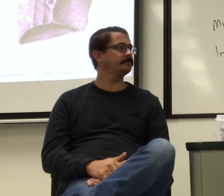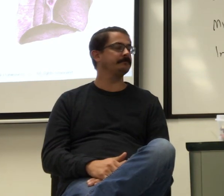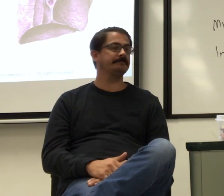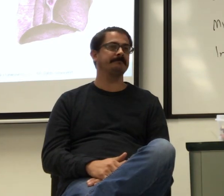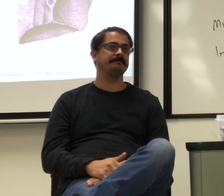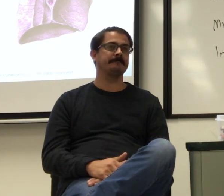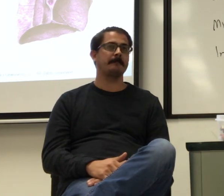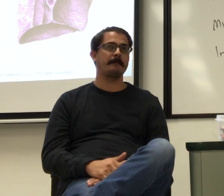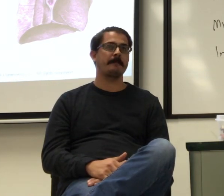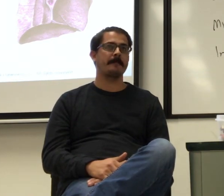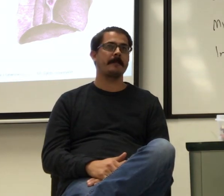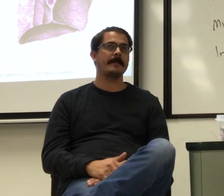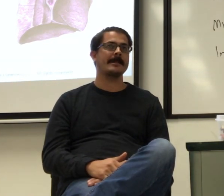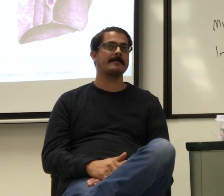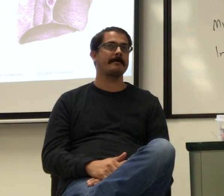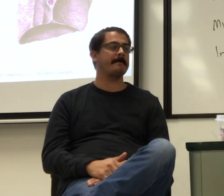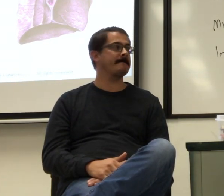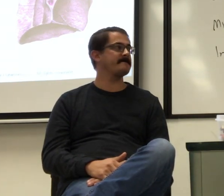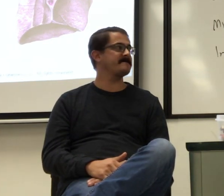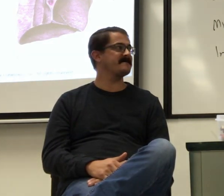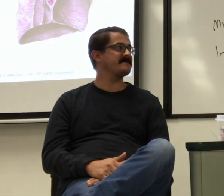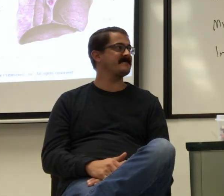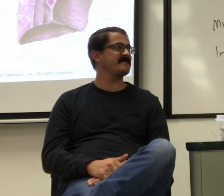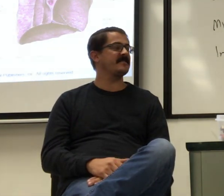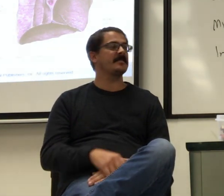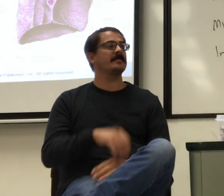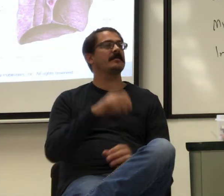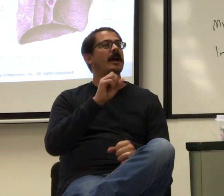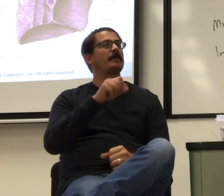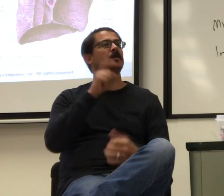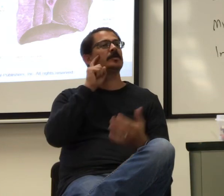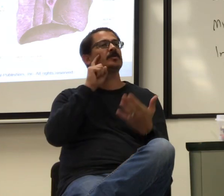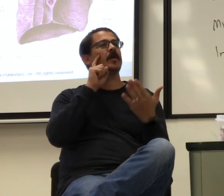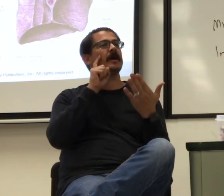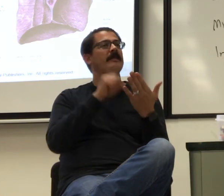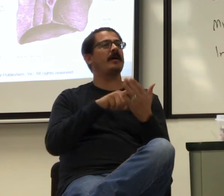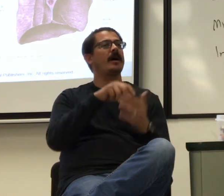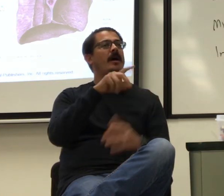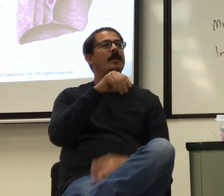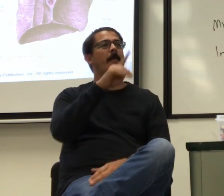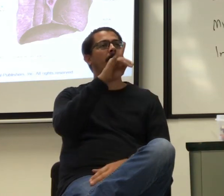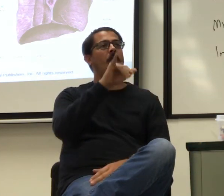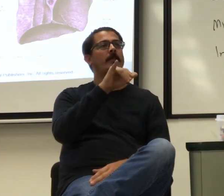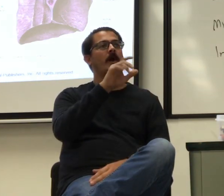I may have you identify the pulmonary artery or the pulmonary vein.